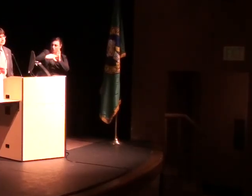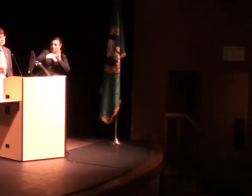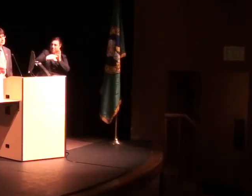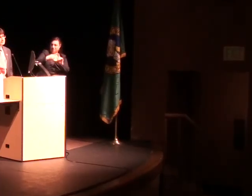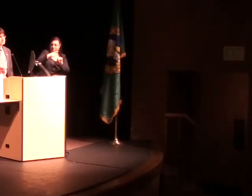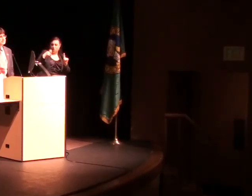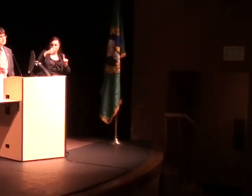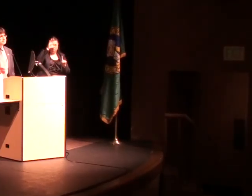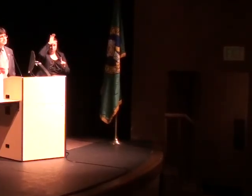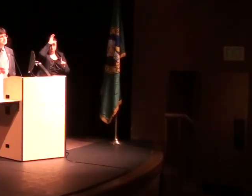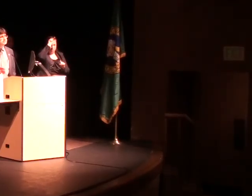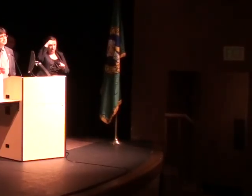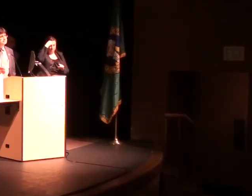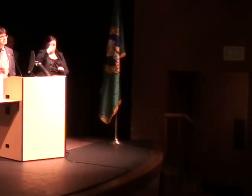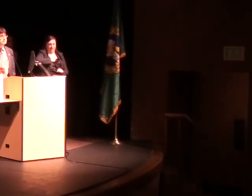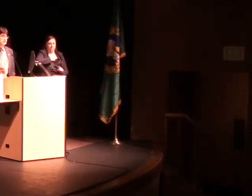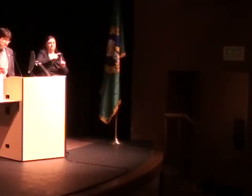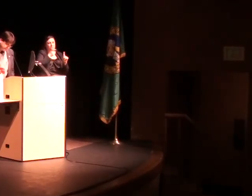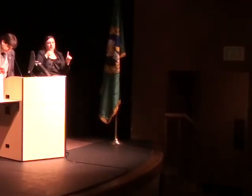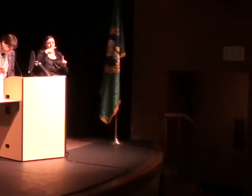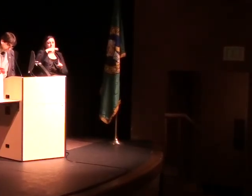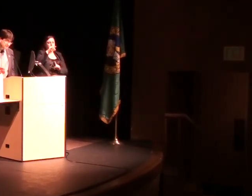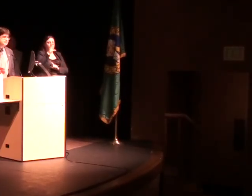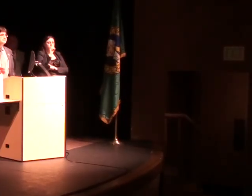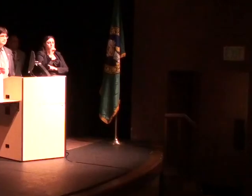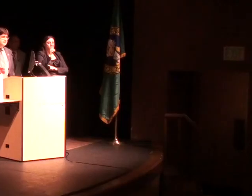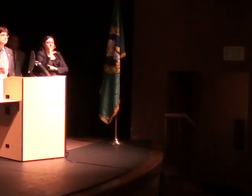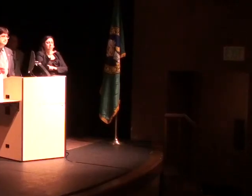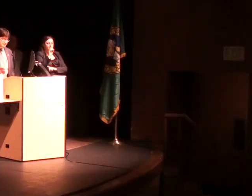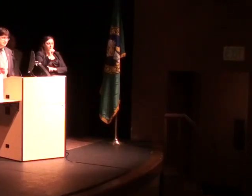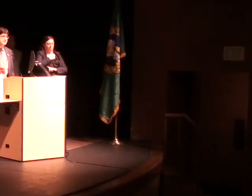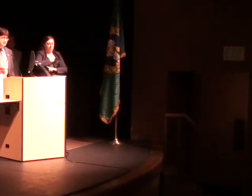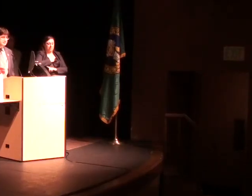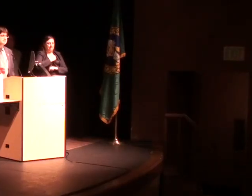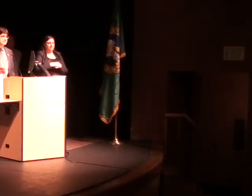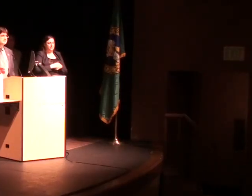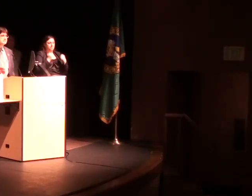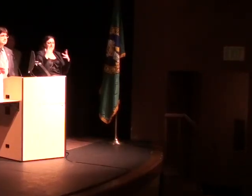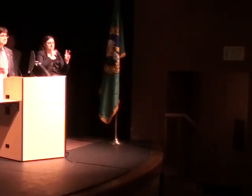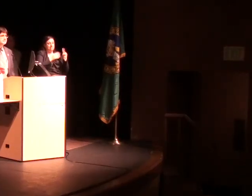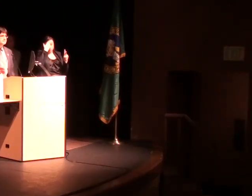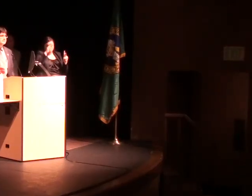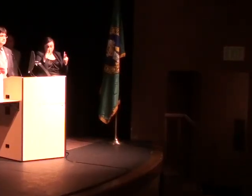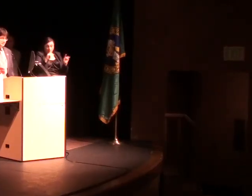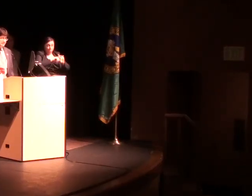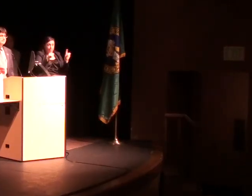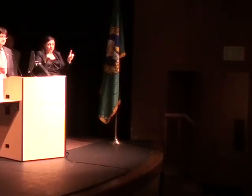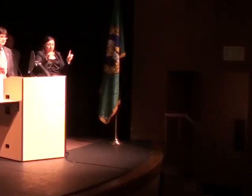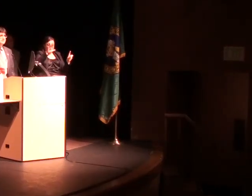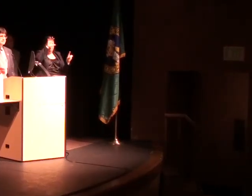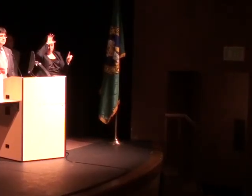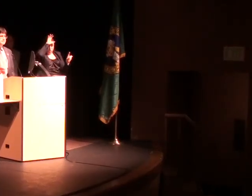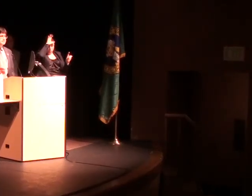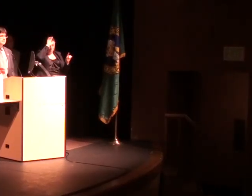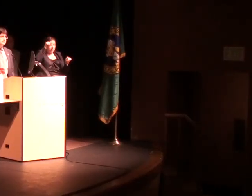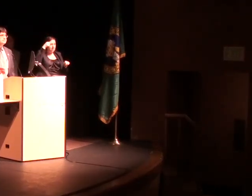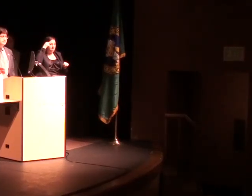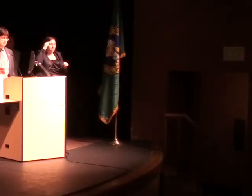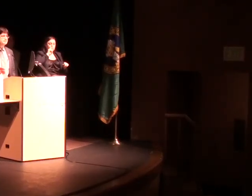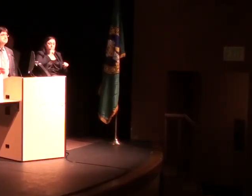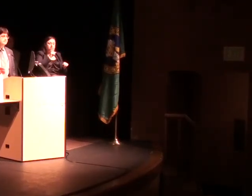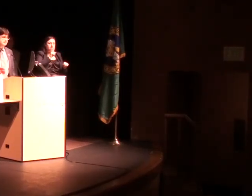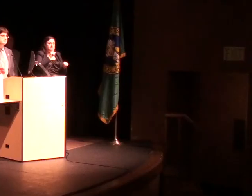of the Cuban government. I'm from Puerto Rico, and many people don't know, but the Cuban government has been